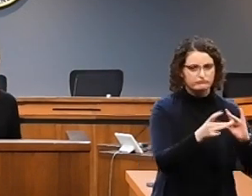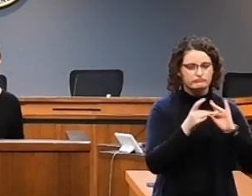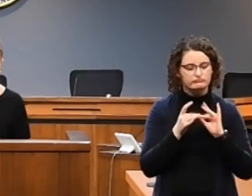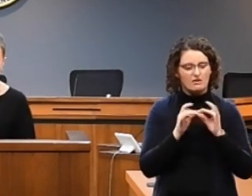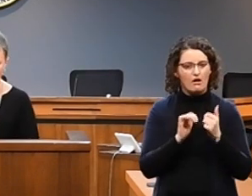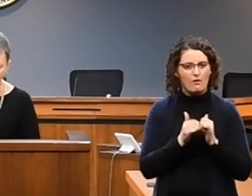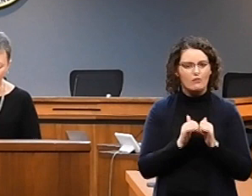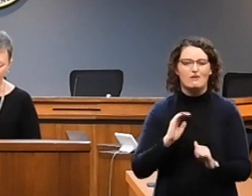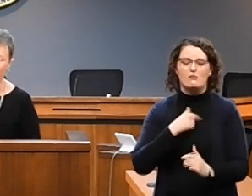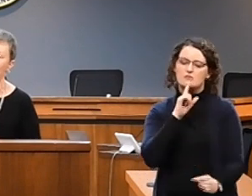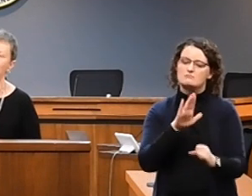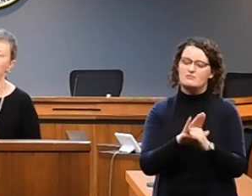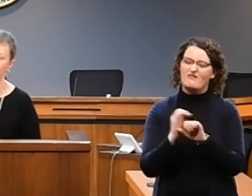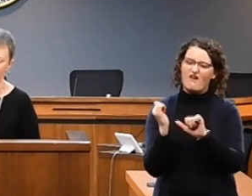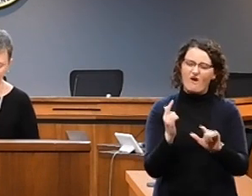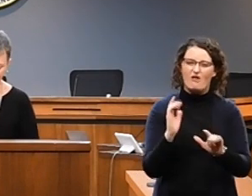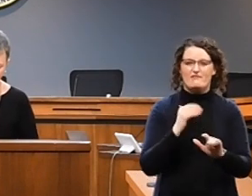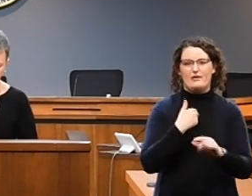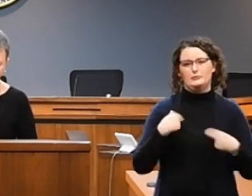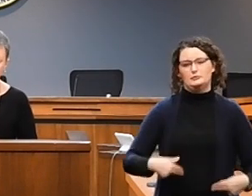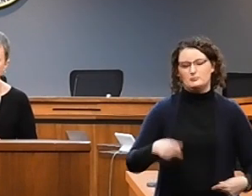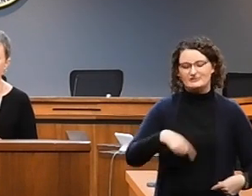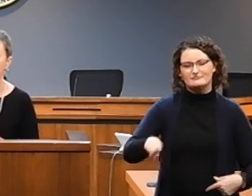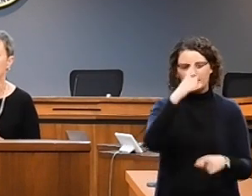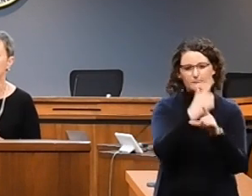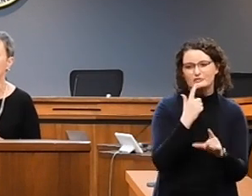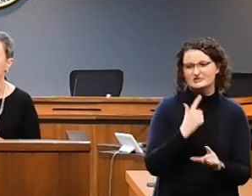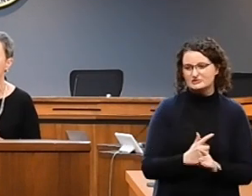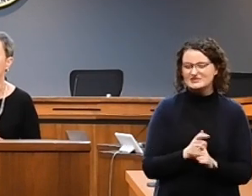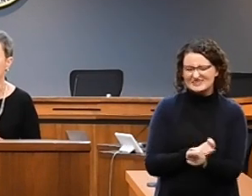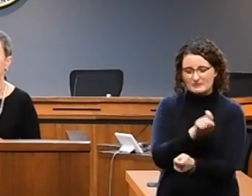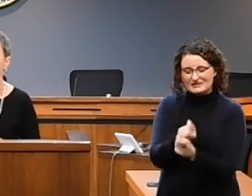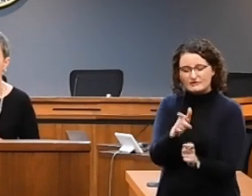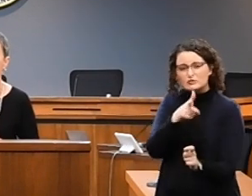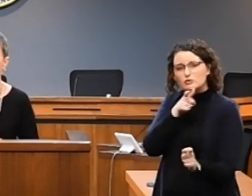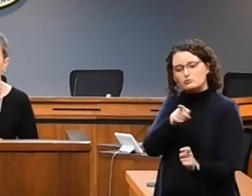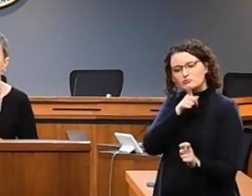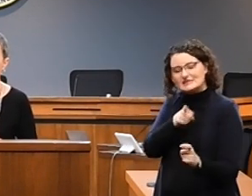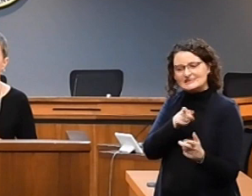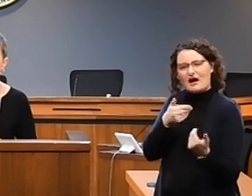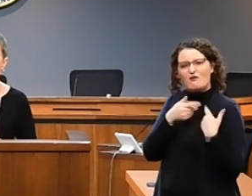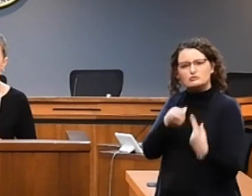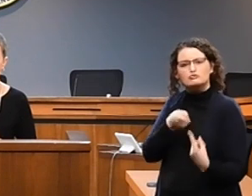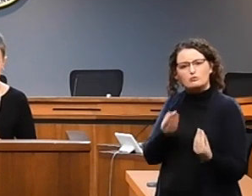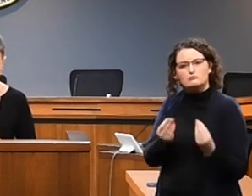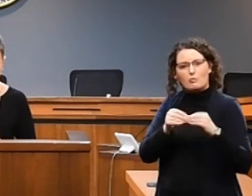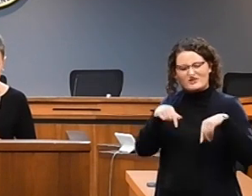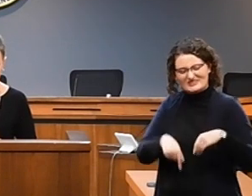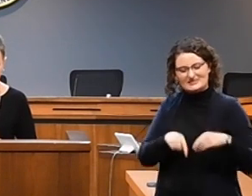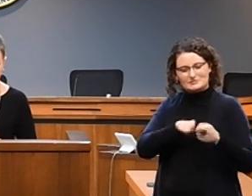the well-being of all our human siblings, and especially those who are most vulnerable here in the community that we call